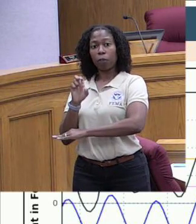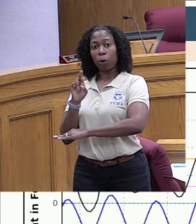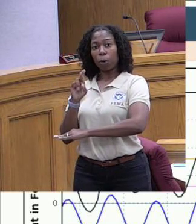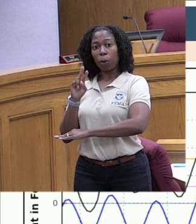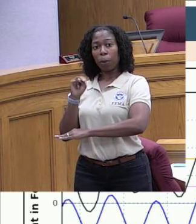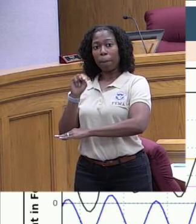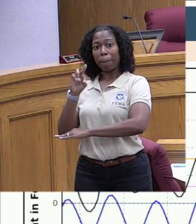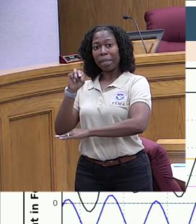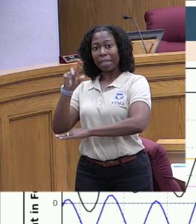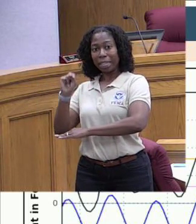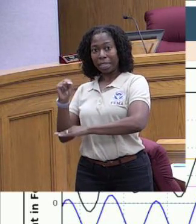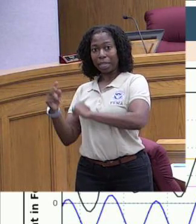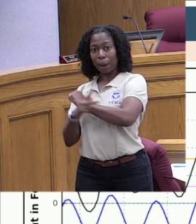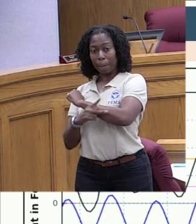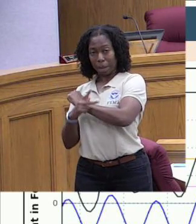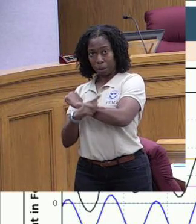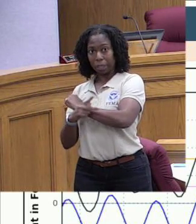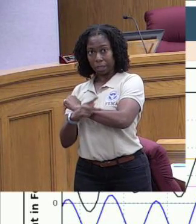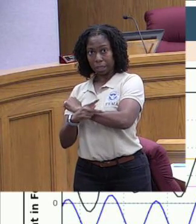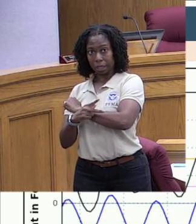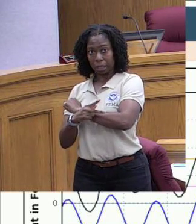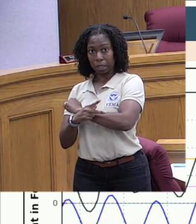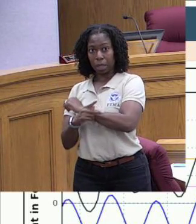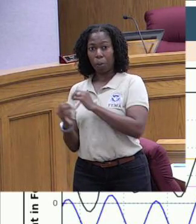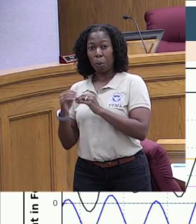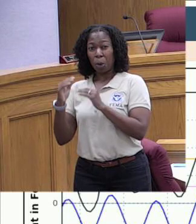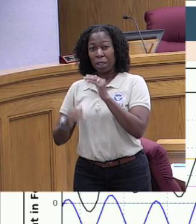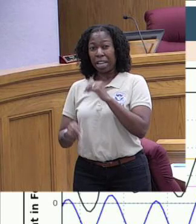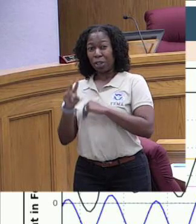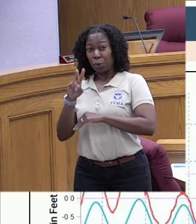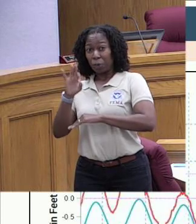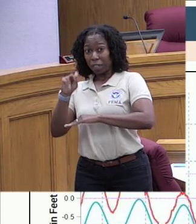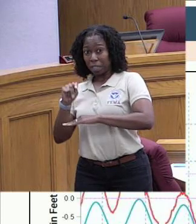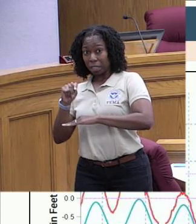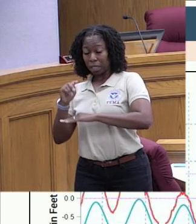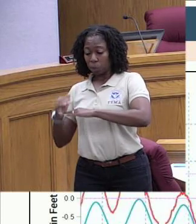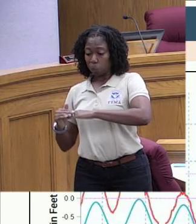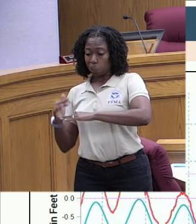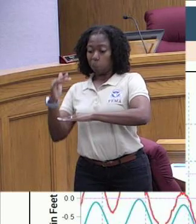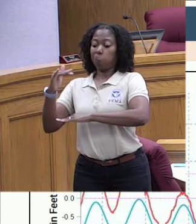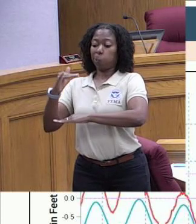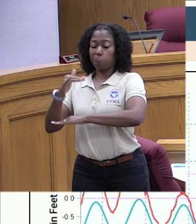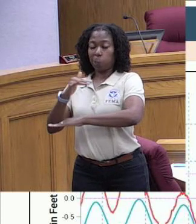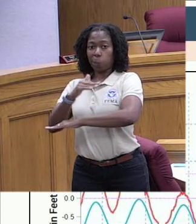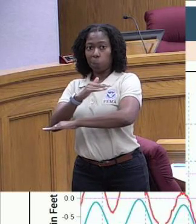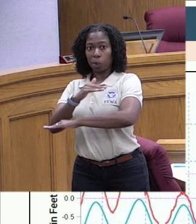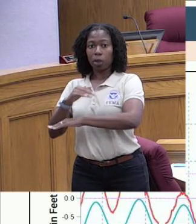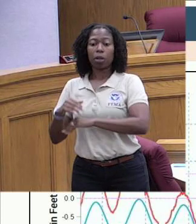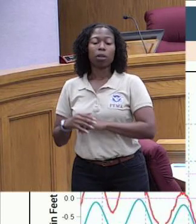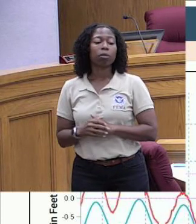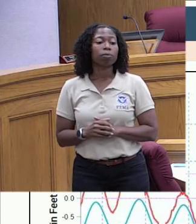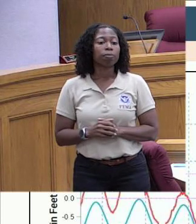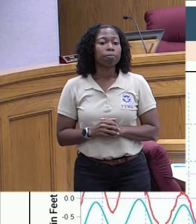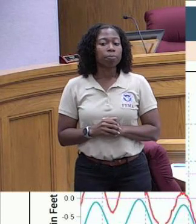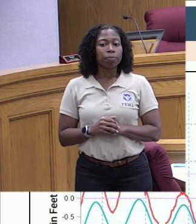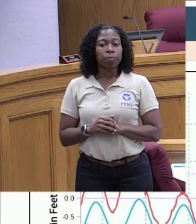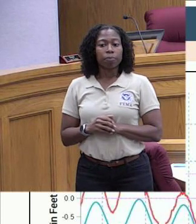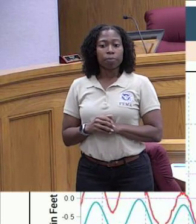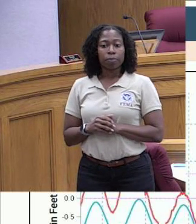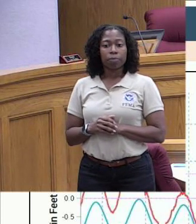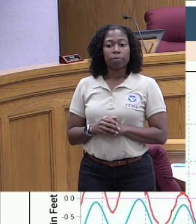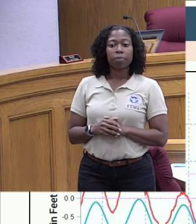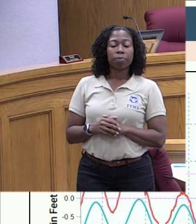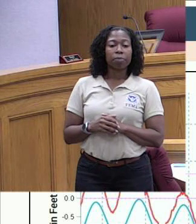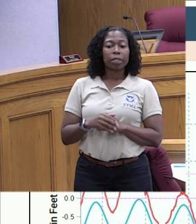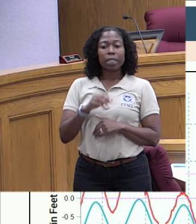to 3 feet over in Vermilion Parish for the remainder of the week. And then finally over at Amaretta Pass